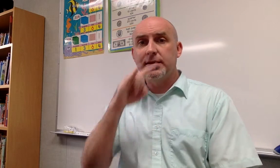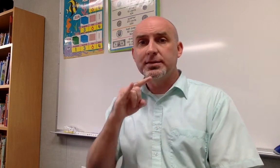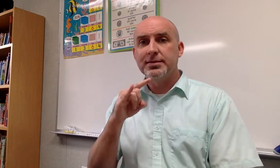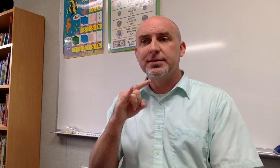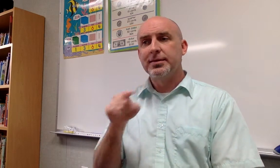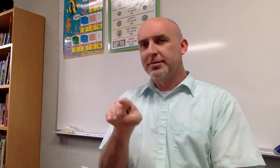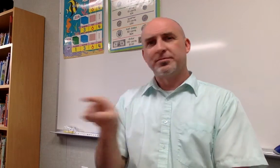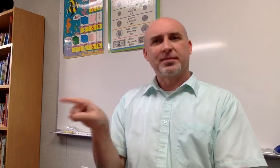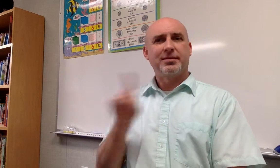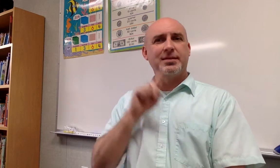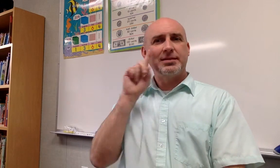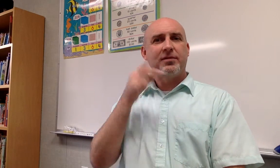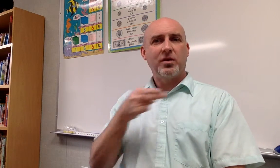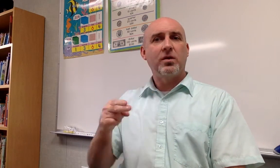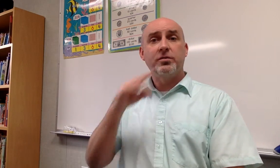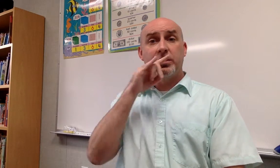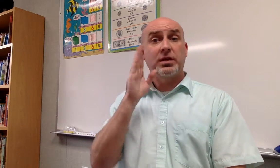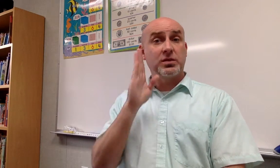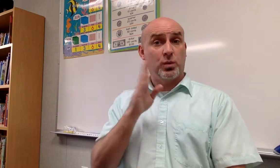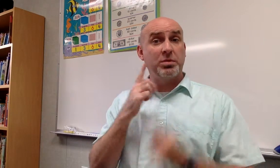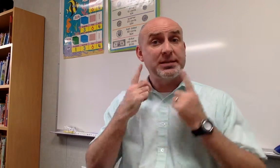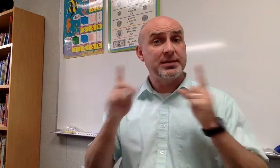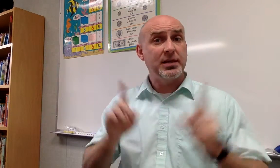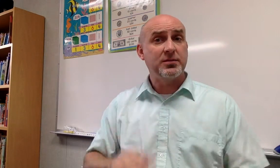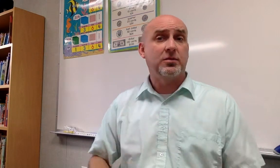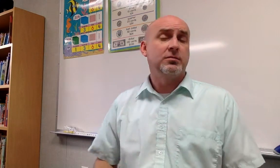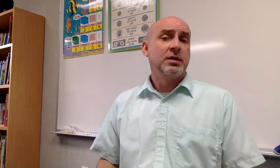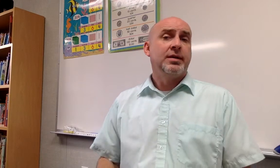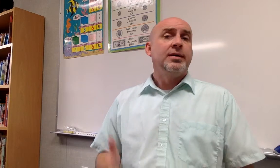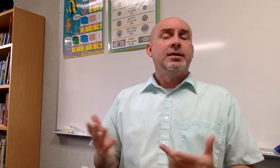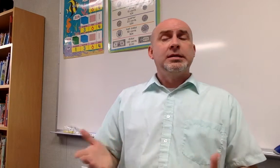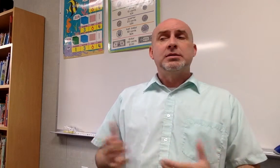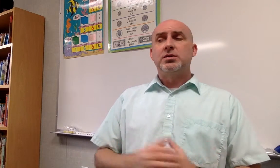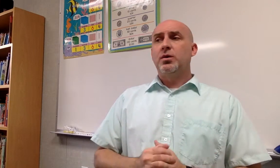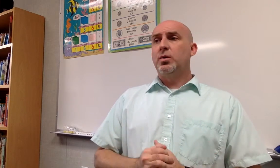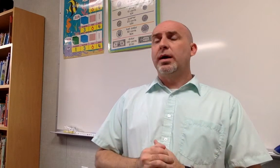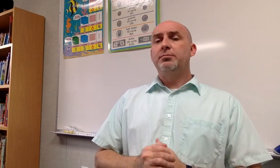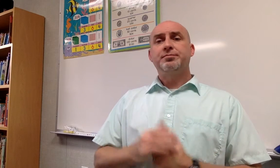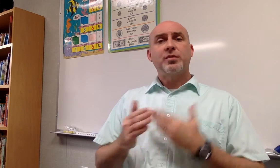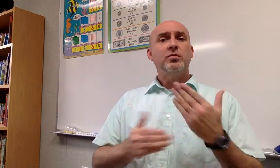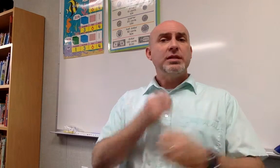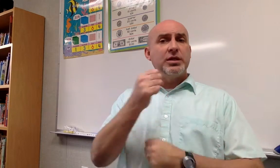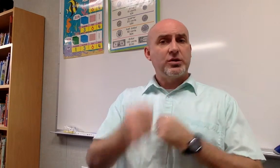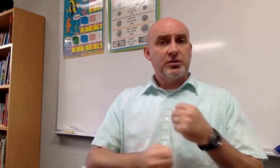kids, these deaf and hard of hearing kids would be successful. So over the years,